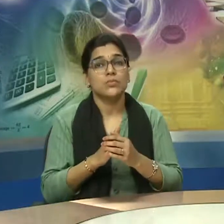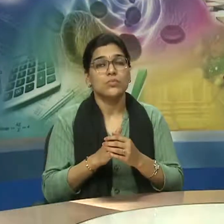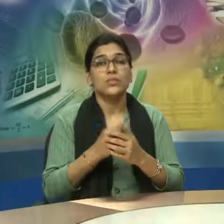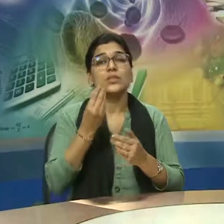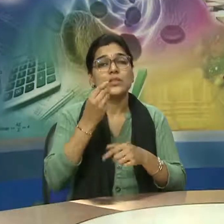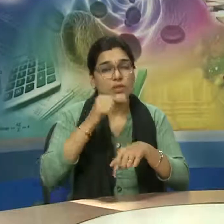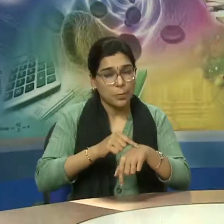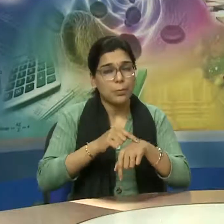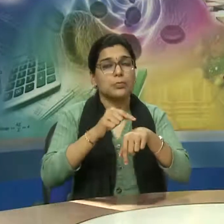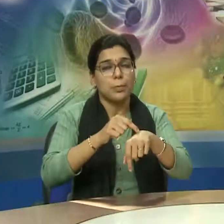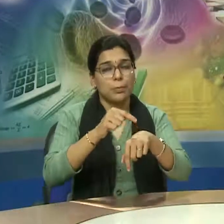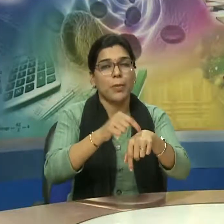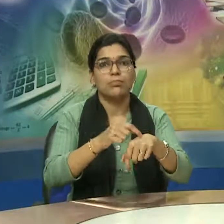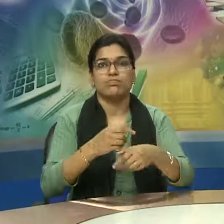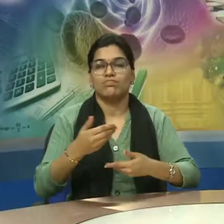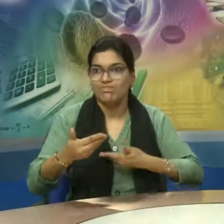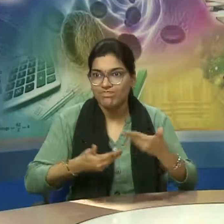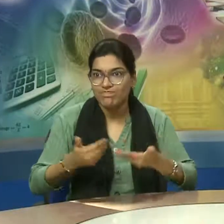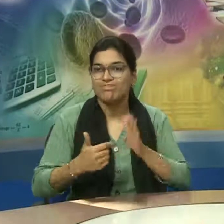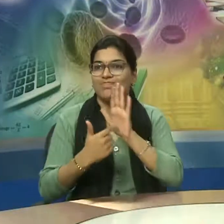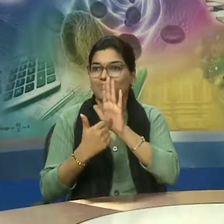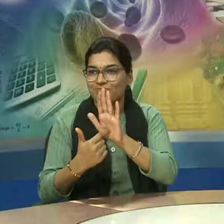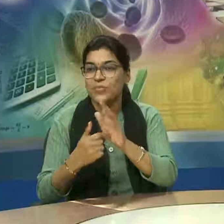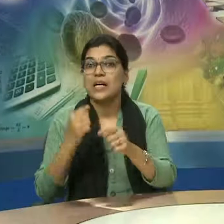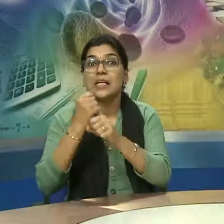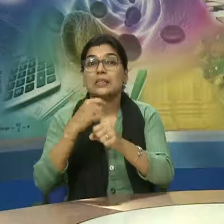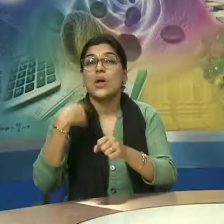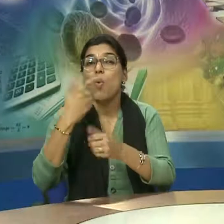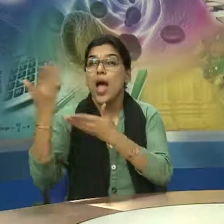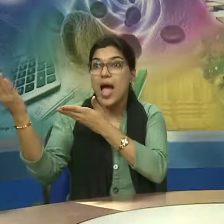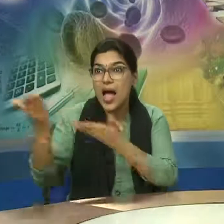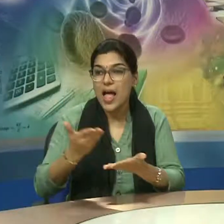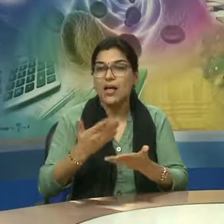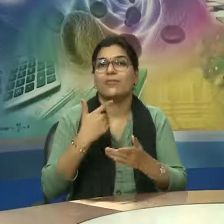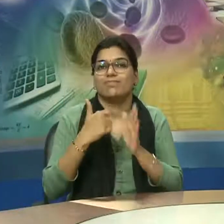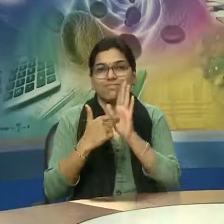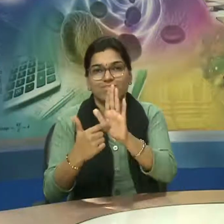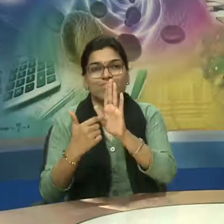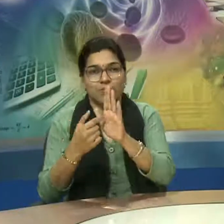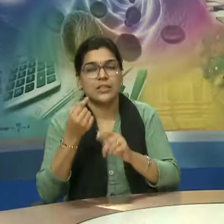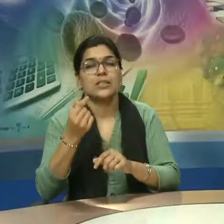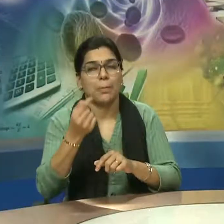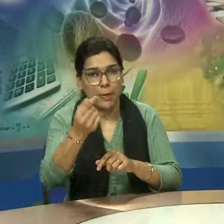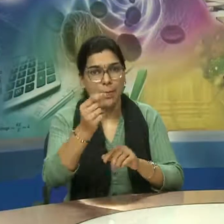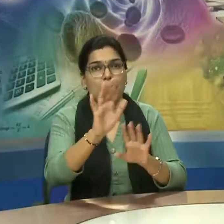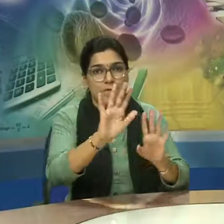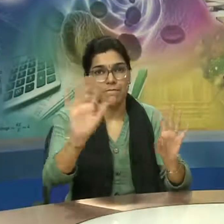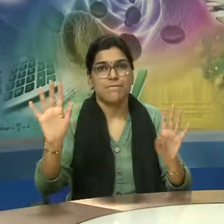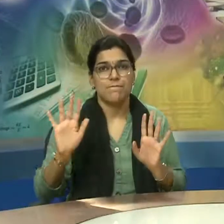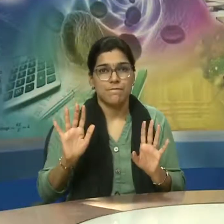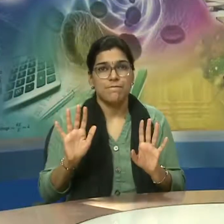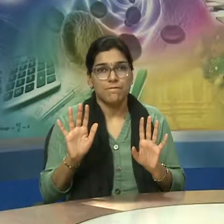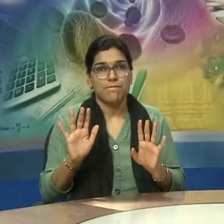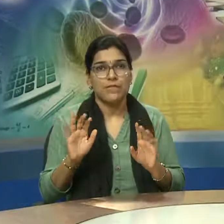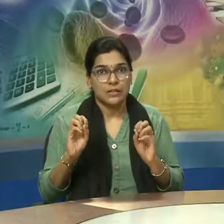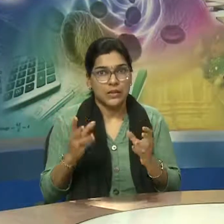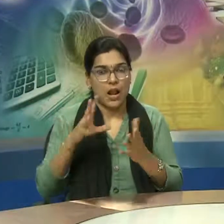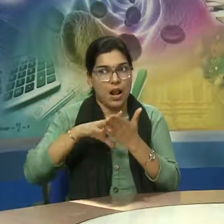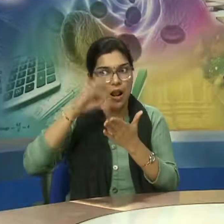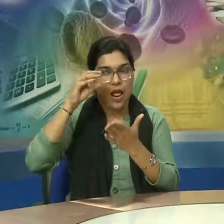So, poet says that he too sometimes